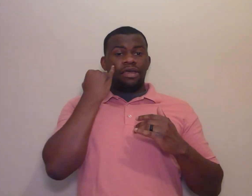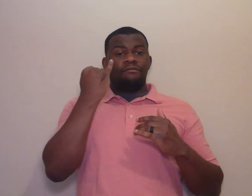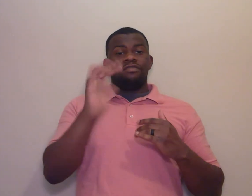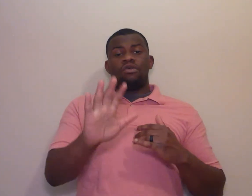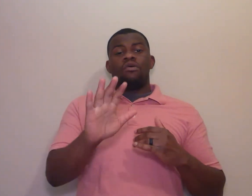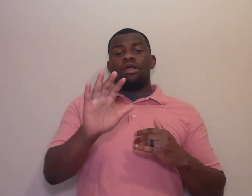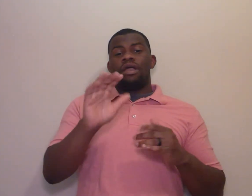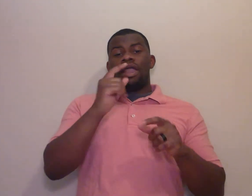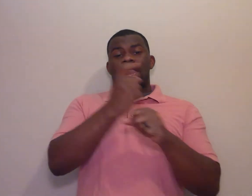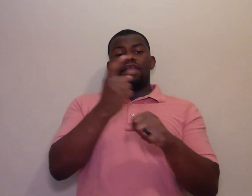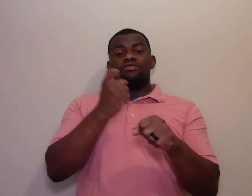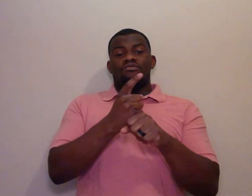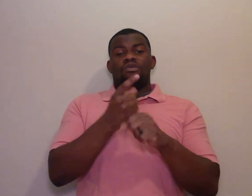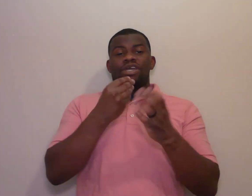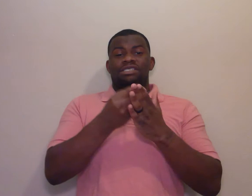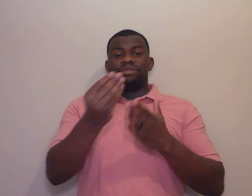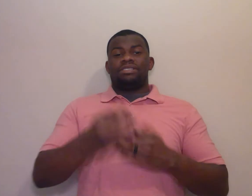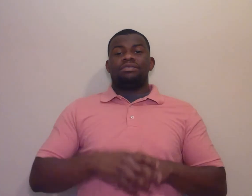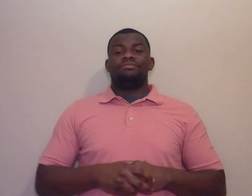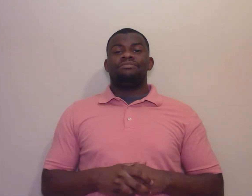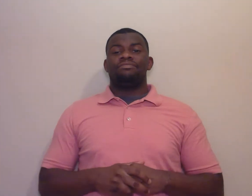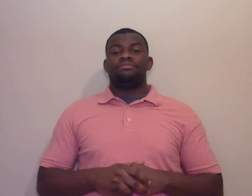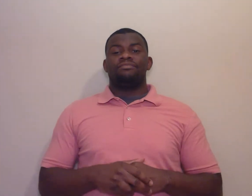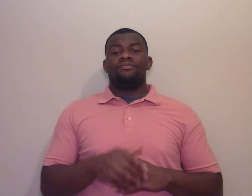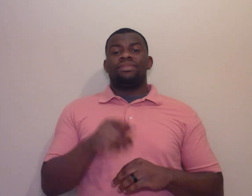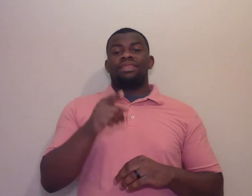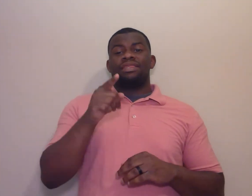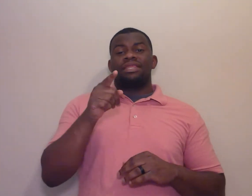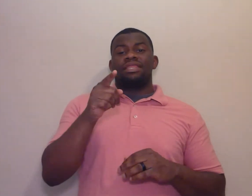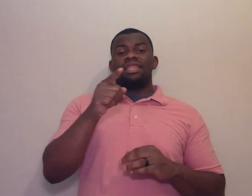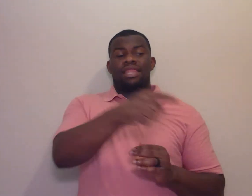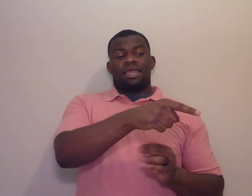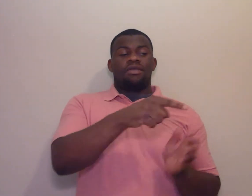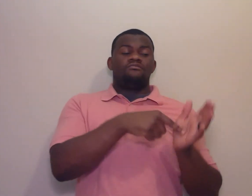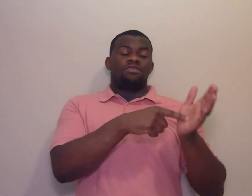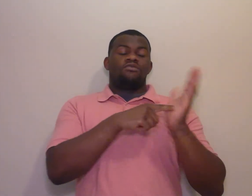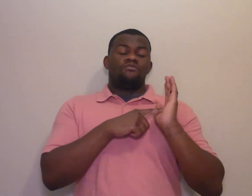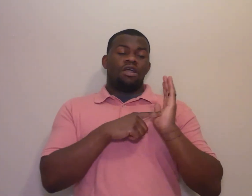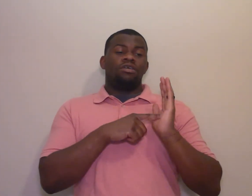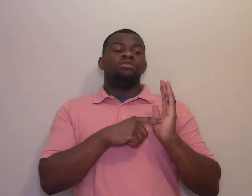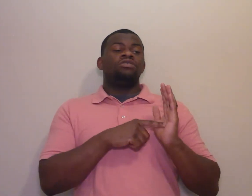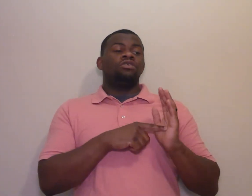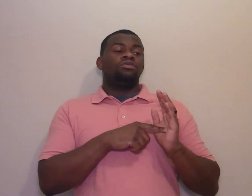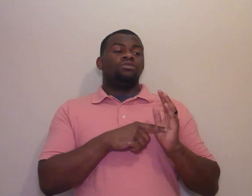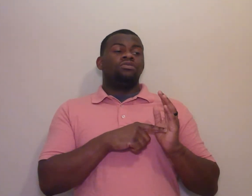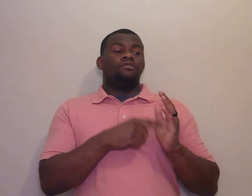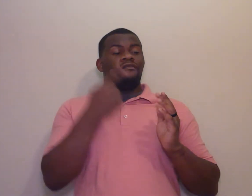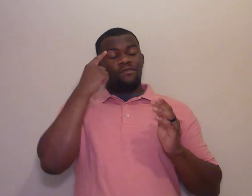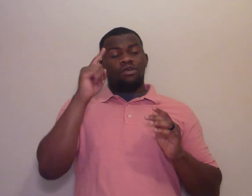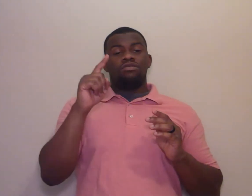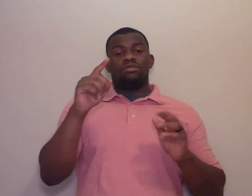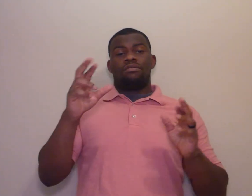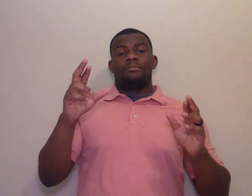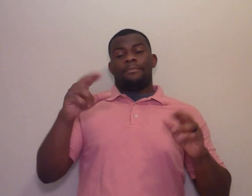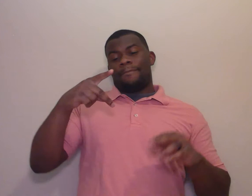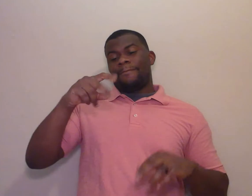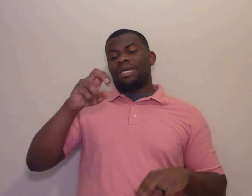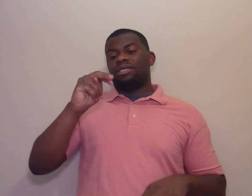NMSU employees are required by state statute to contribute to the New Mexico Educational Retirement Board pension plan, provided they work